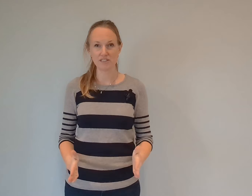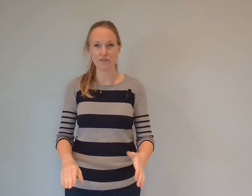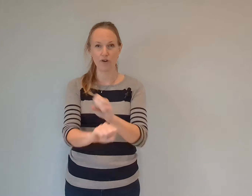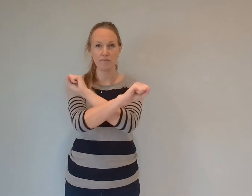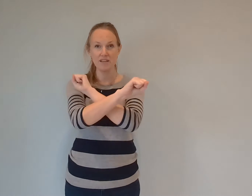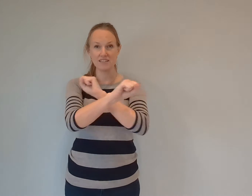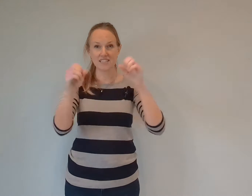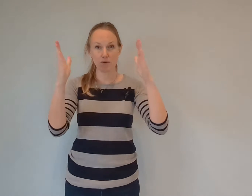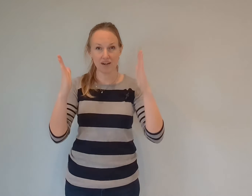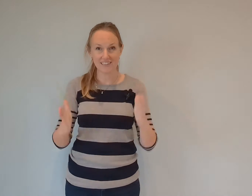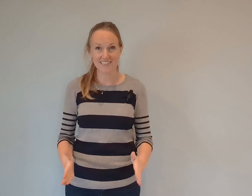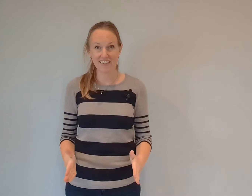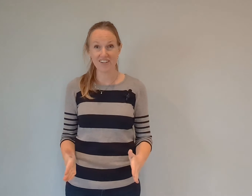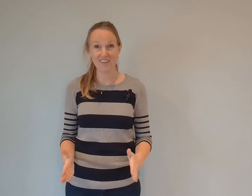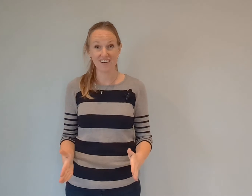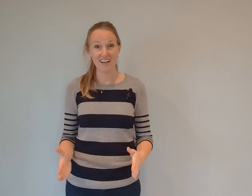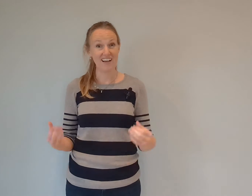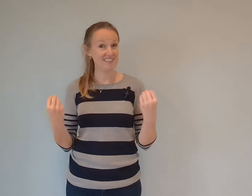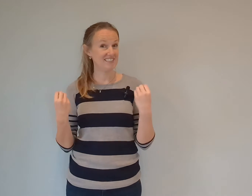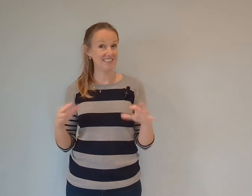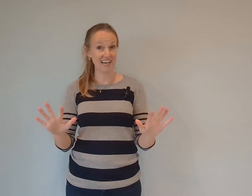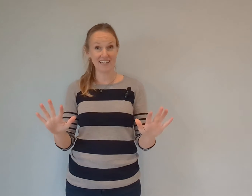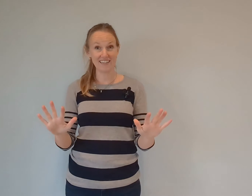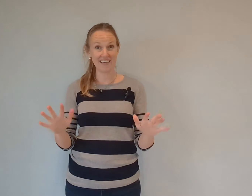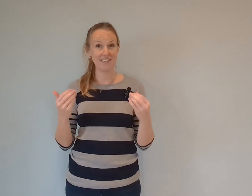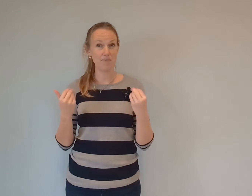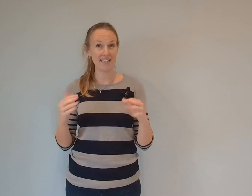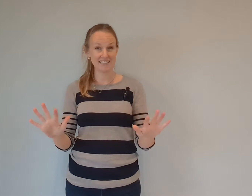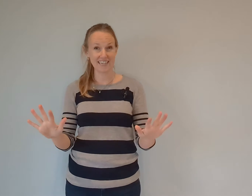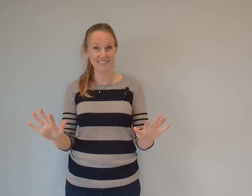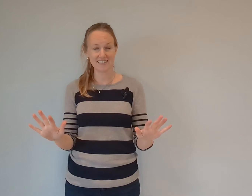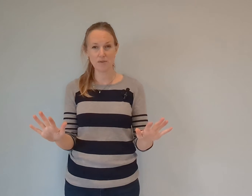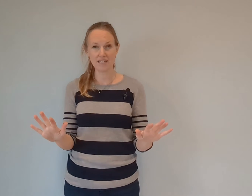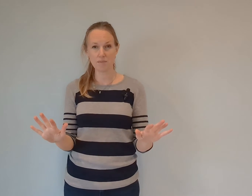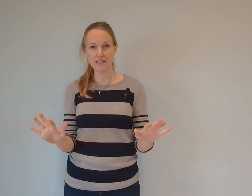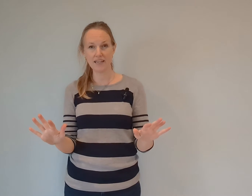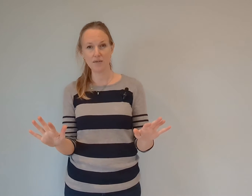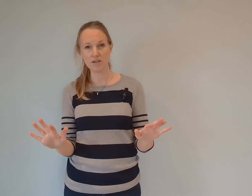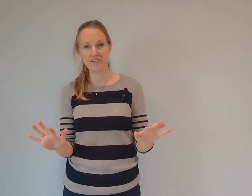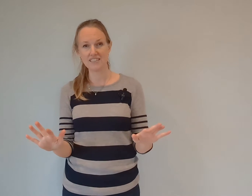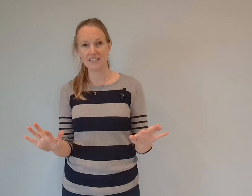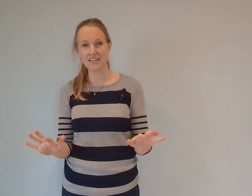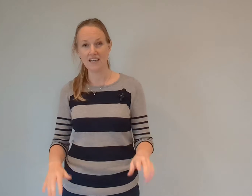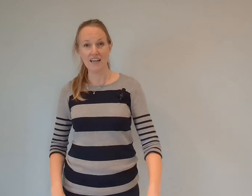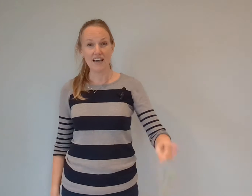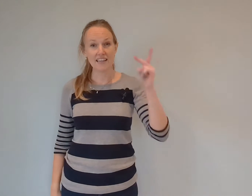person form. See what our Savior has done. Again, past tense. See what he completed previously. And